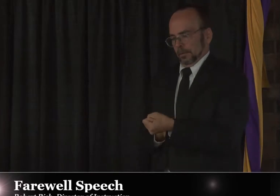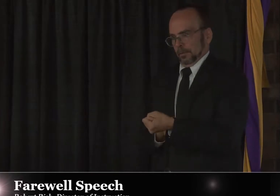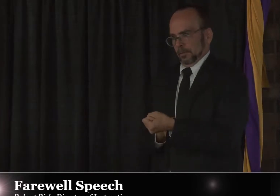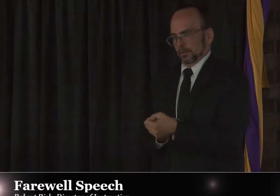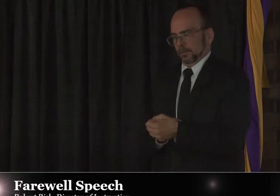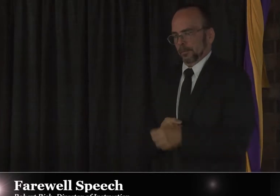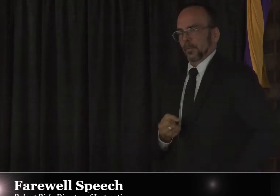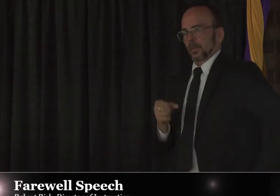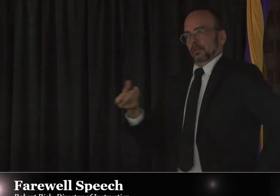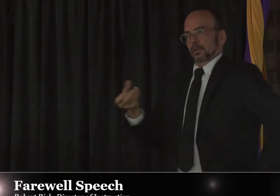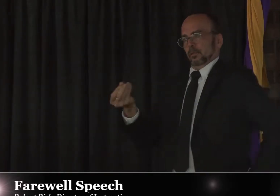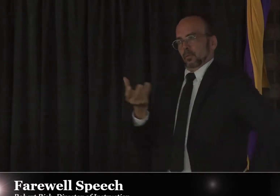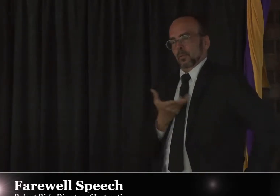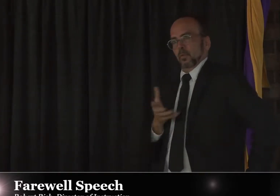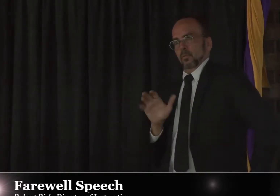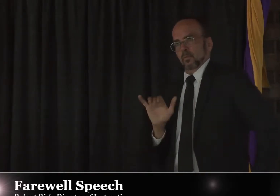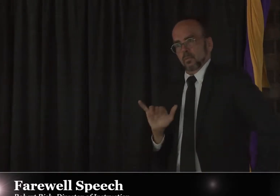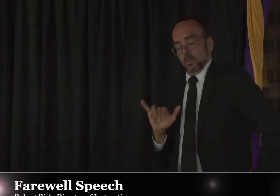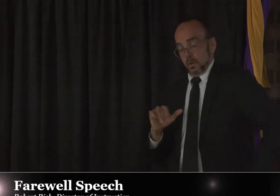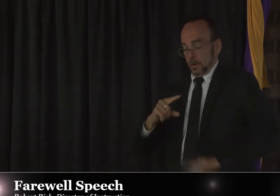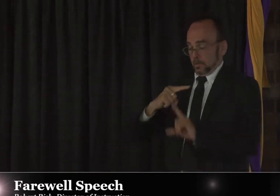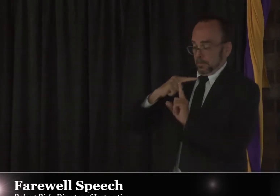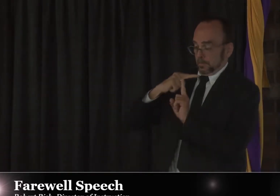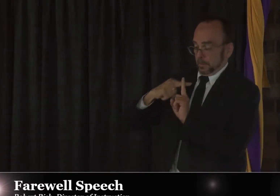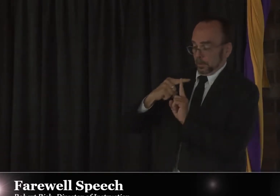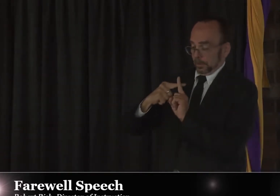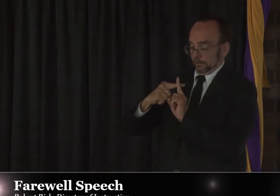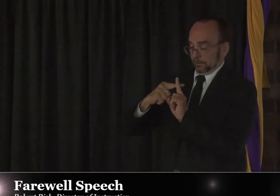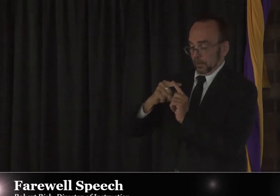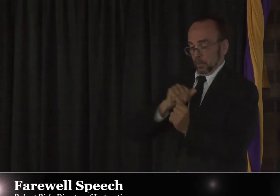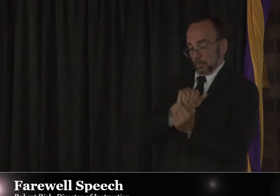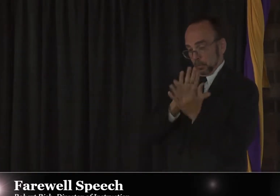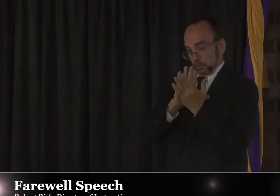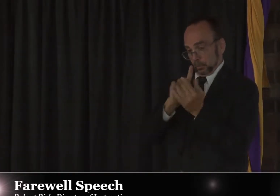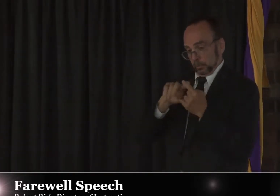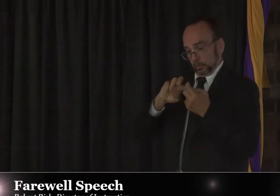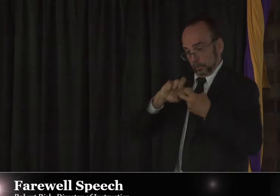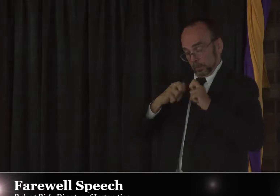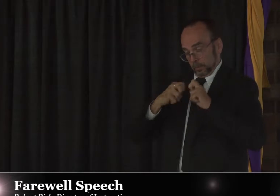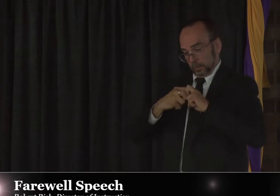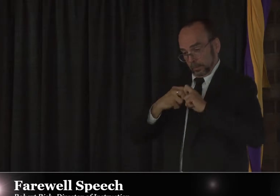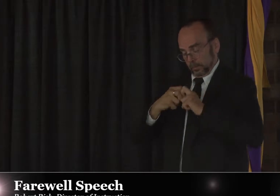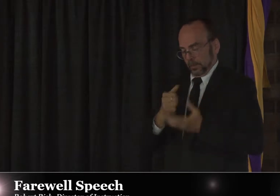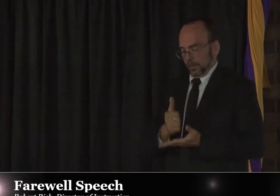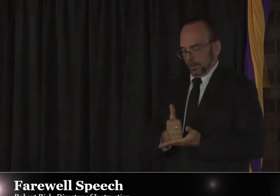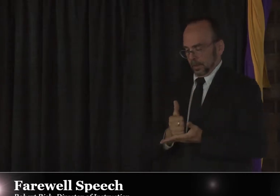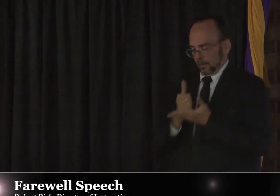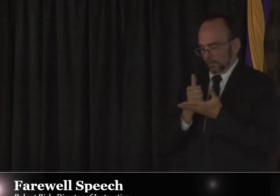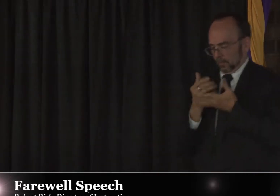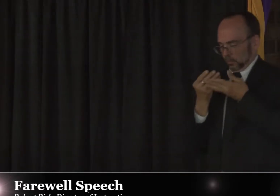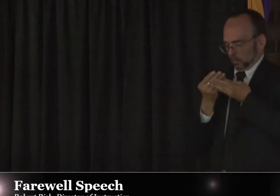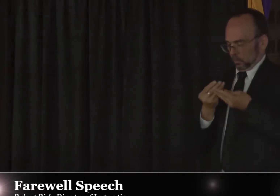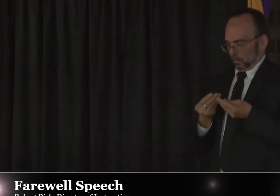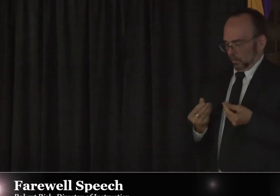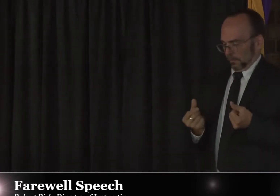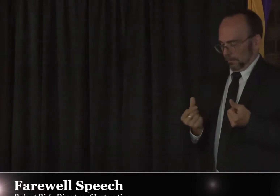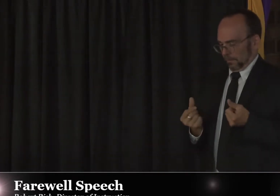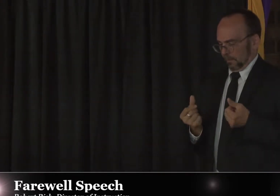They could see, and they trusted her in that. She told me about that. That positive approach to the